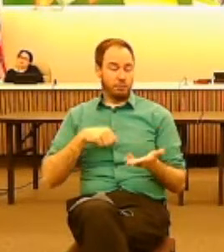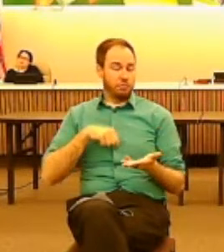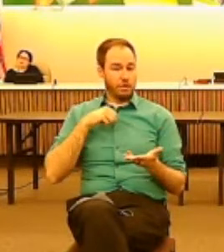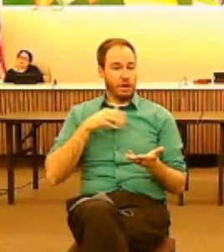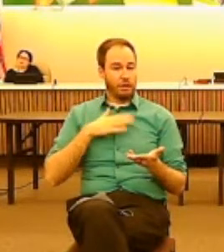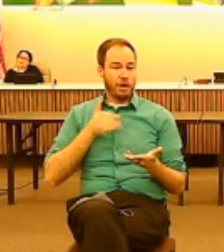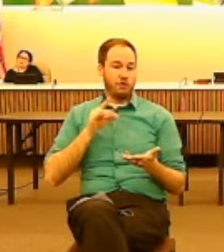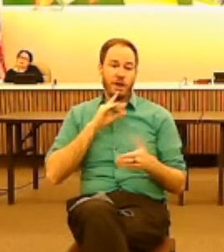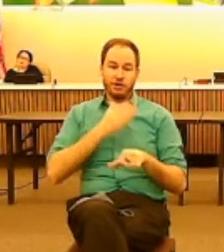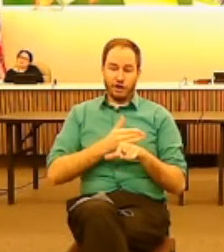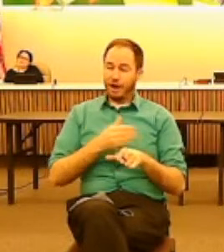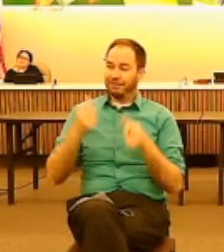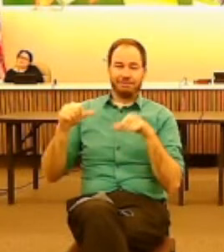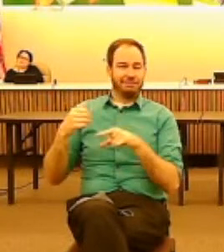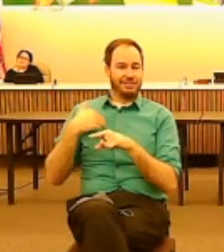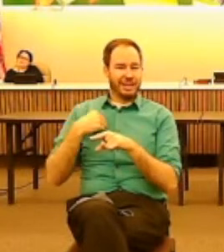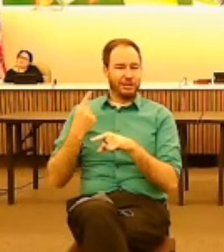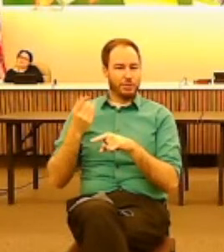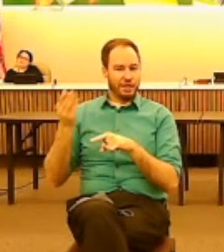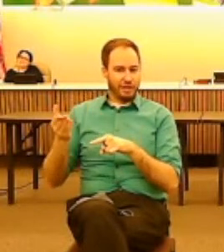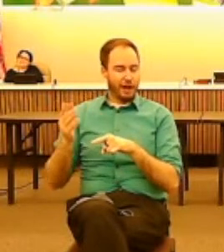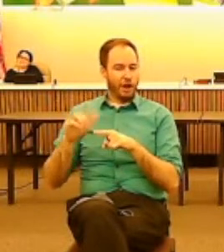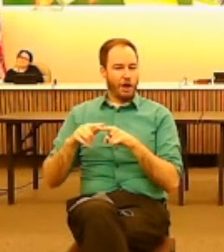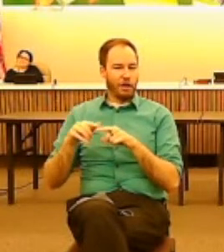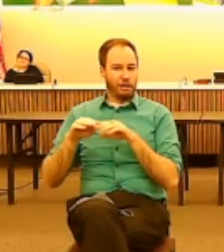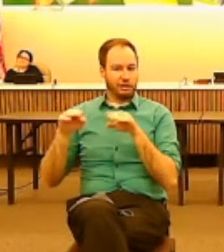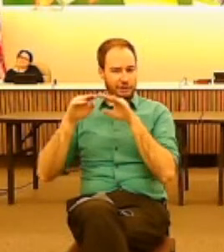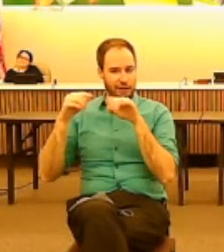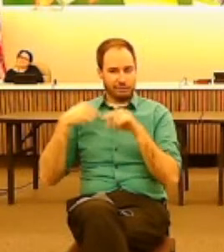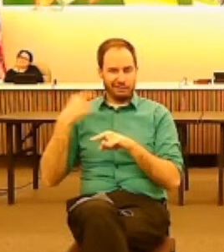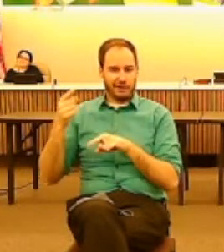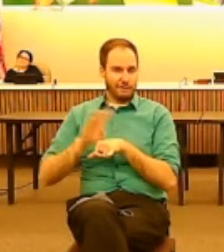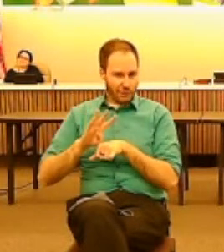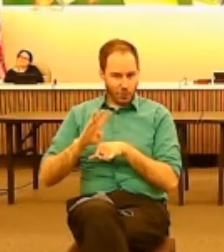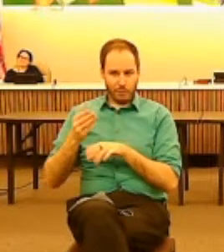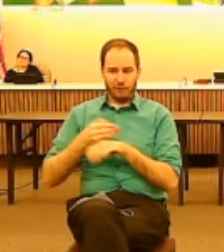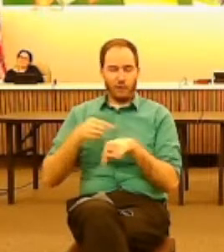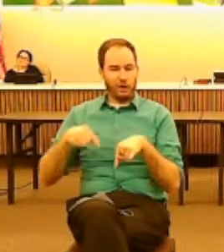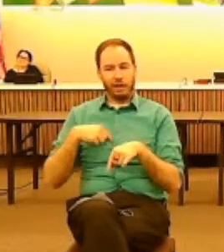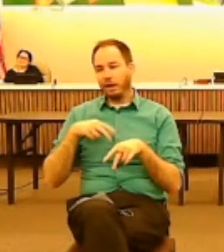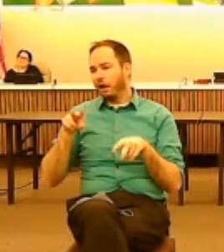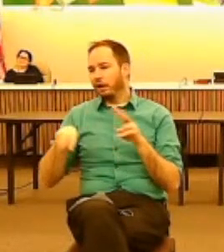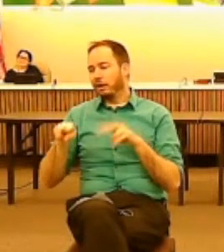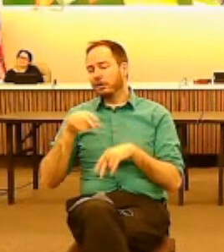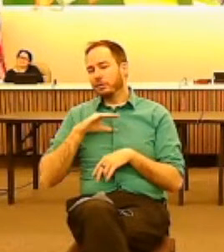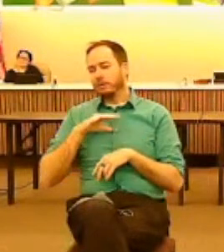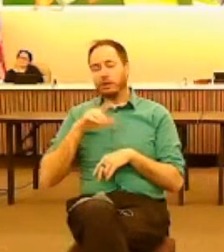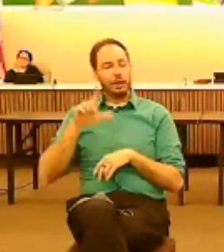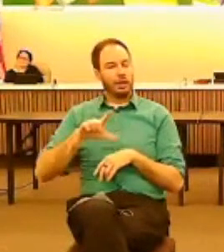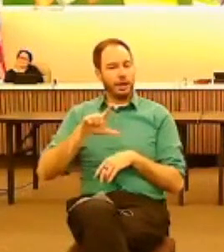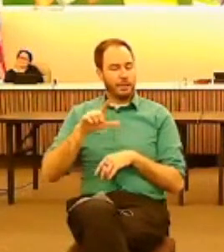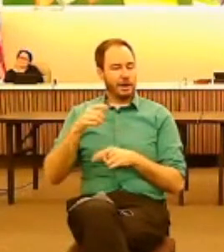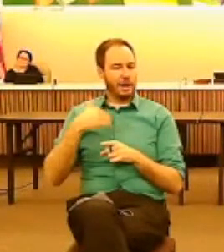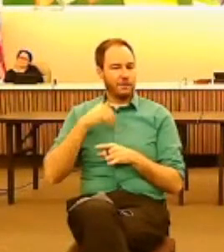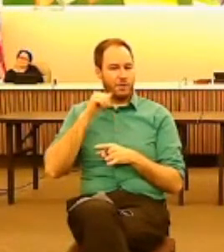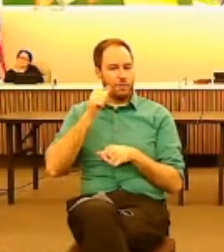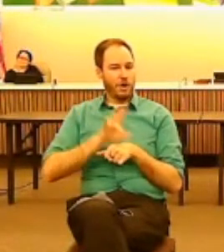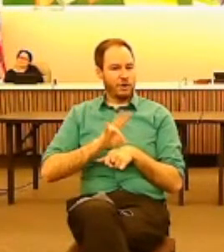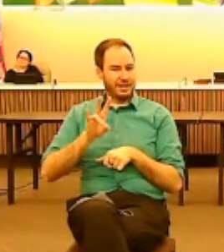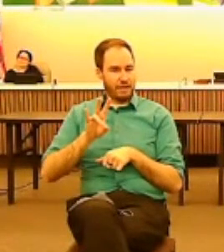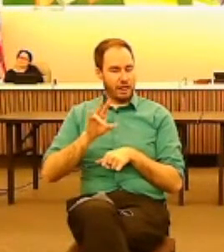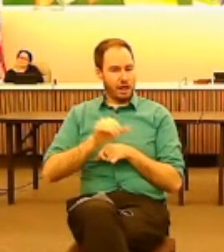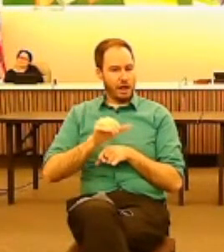My granddaughter has something exhibited in the show, so I was there at 4 o'clock today. The library has tomorrow at 7